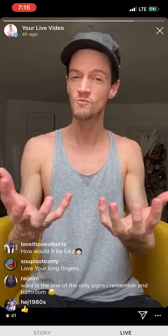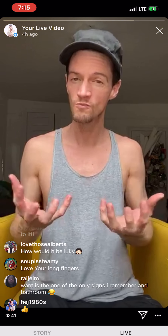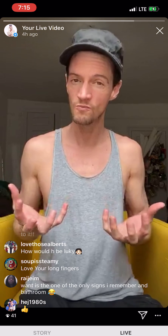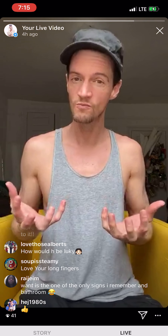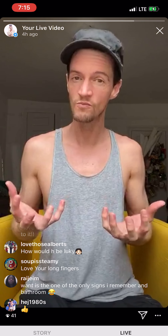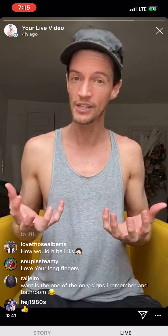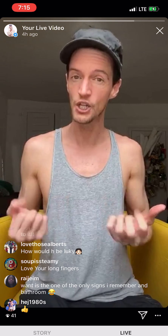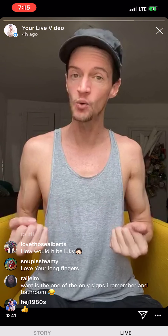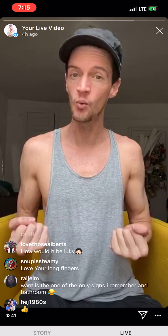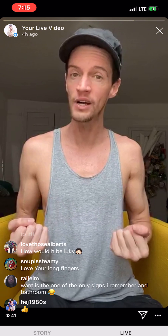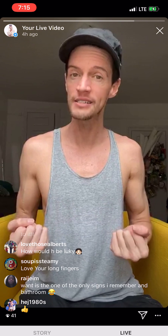Don't want.